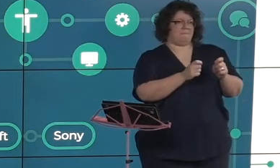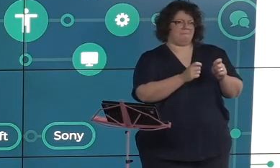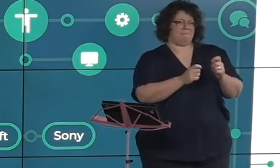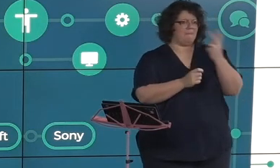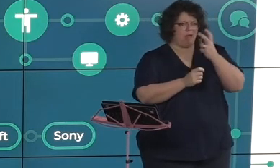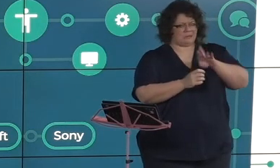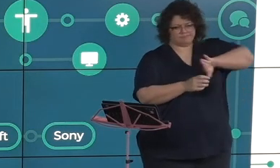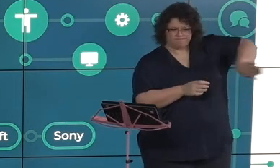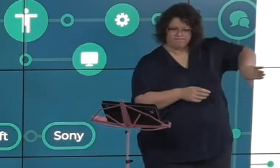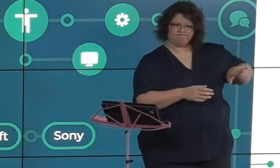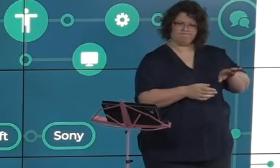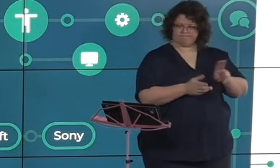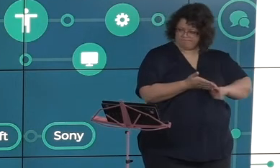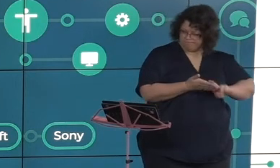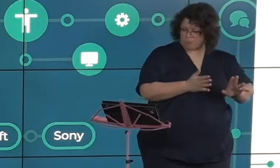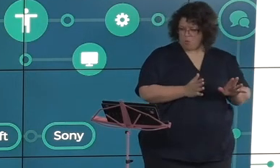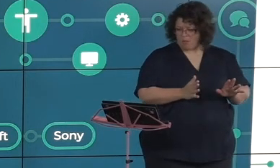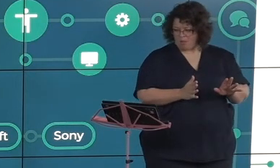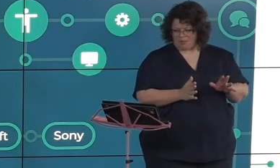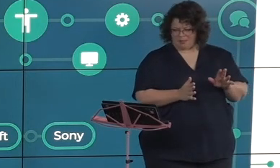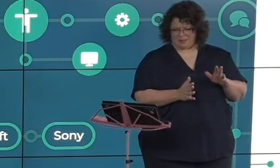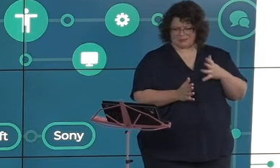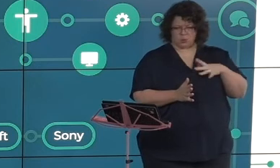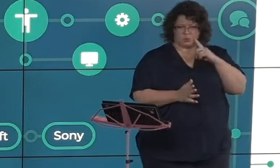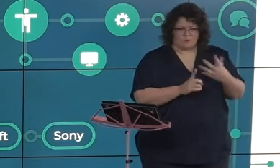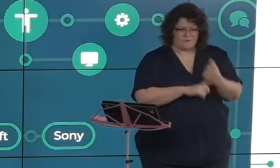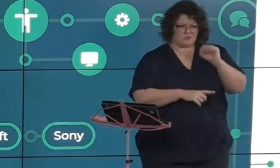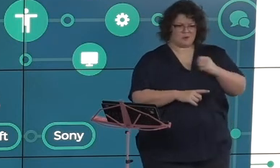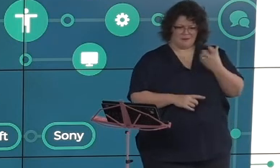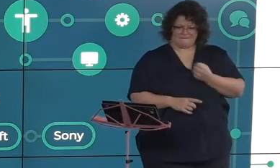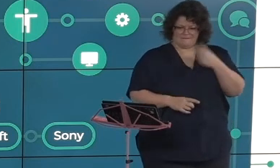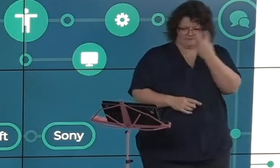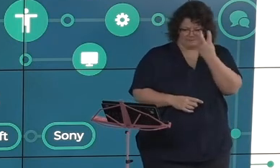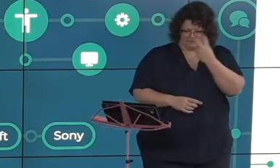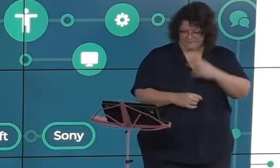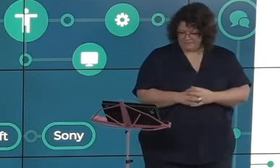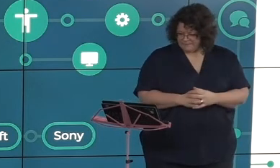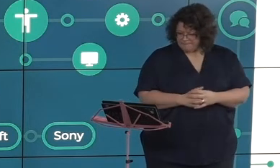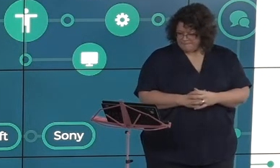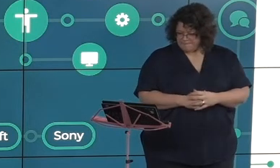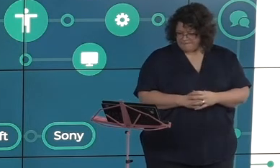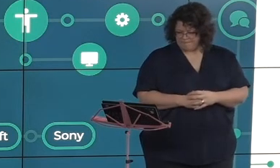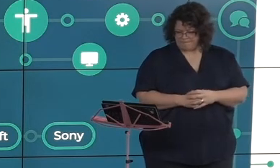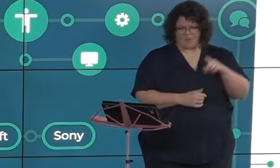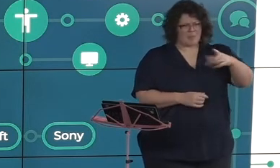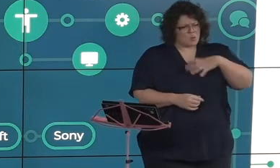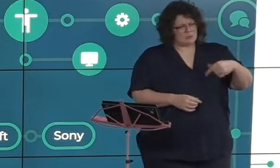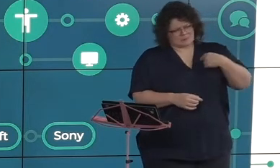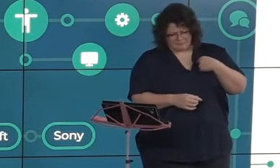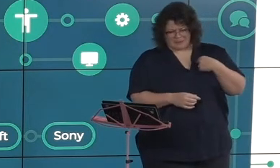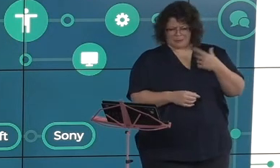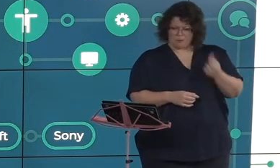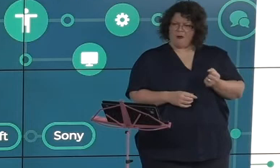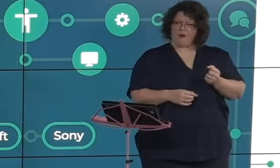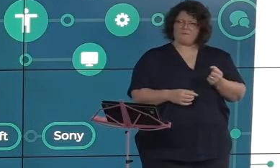big expectations. I'm 48 years old, guys, so I was born in 1971, really. I just need to stand 3 feet away from the mirror and I look 22 for